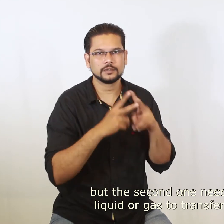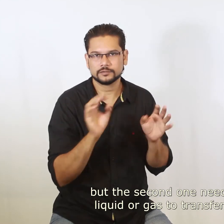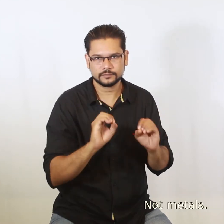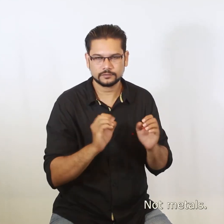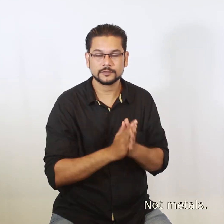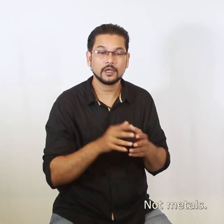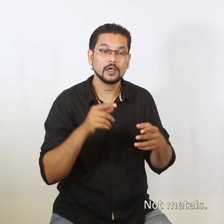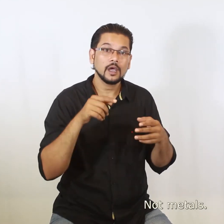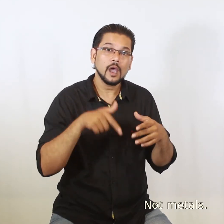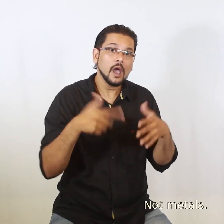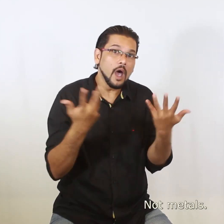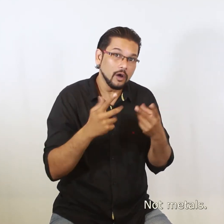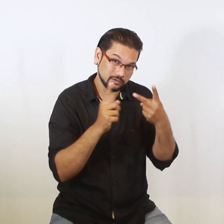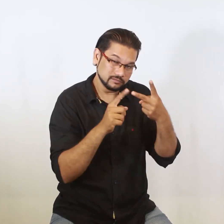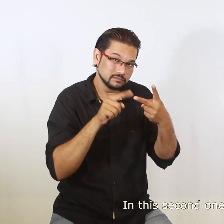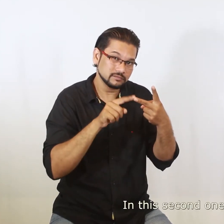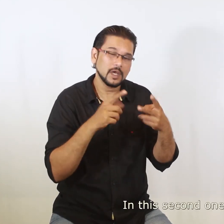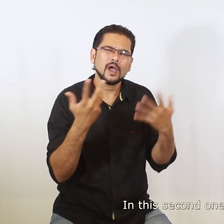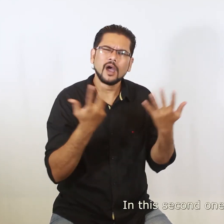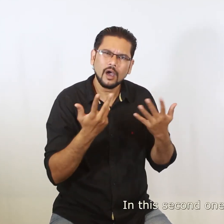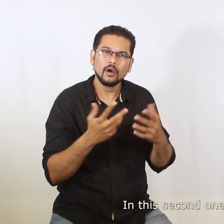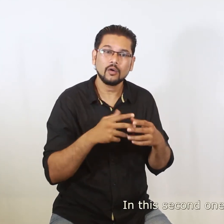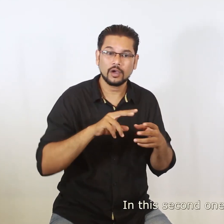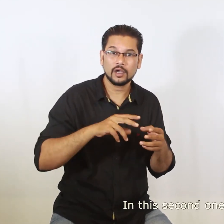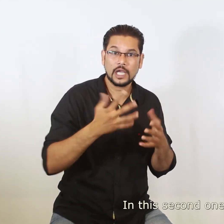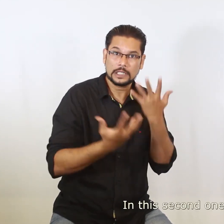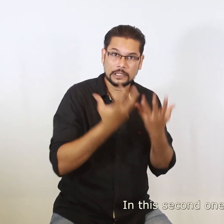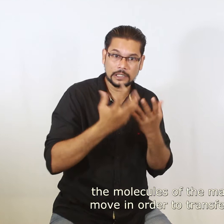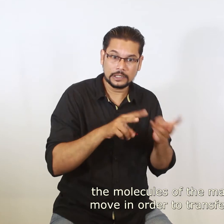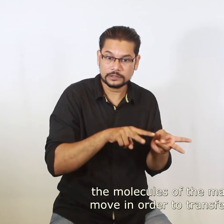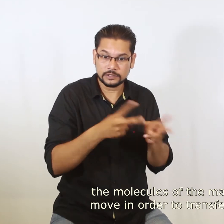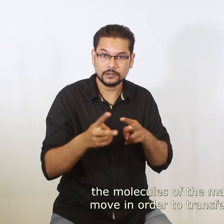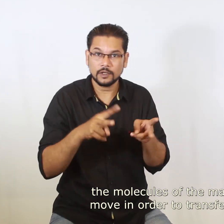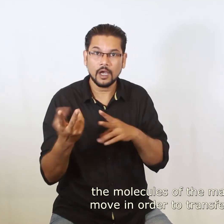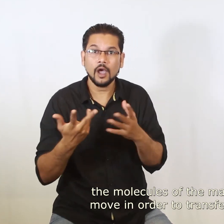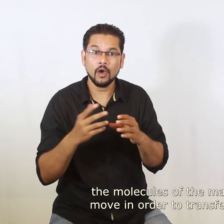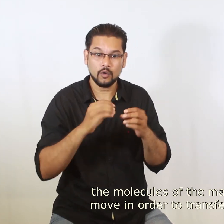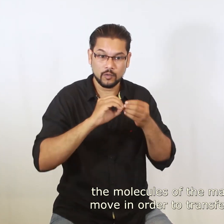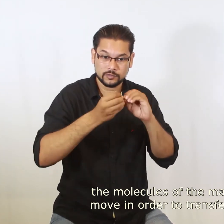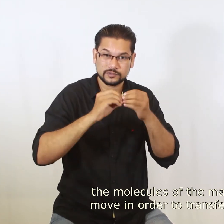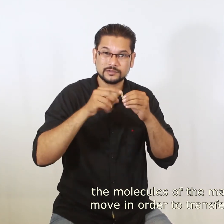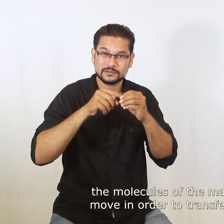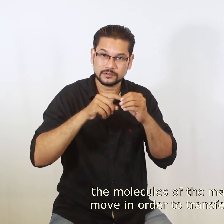not metals. In this second one, the molecules of the materials move in order to transfer